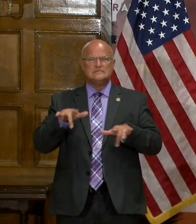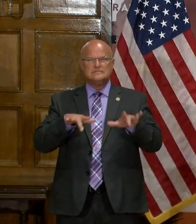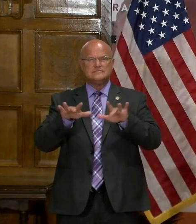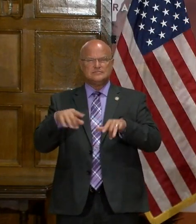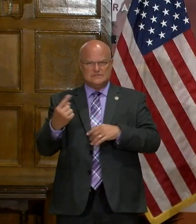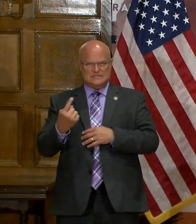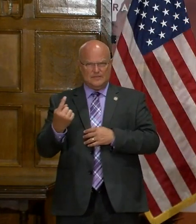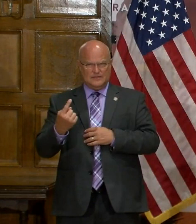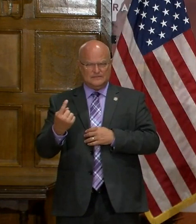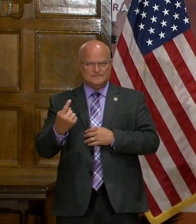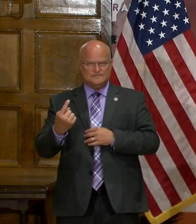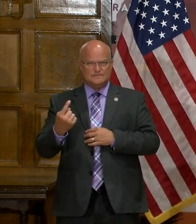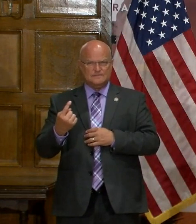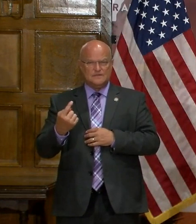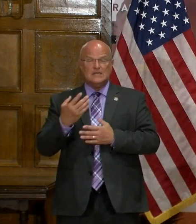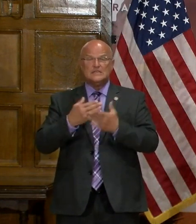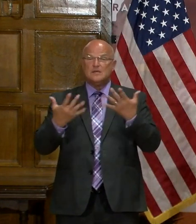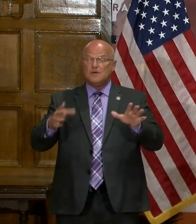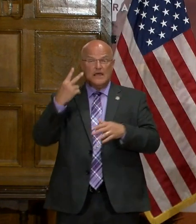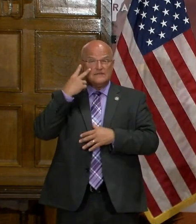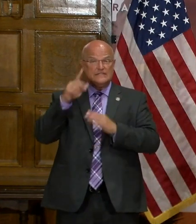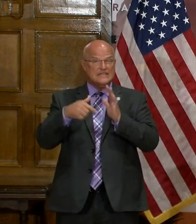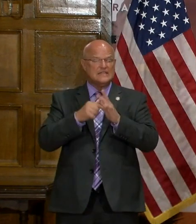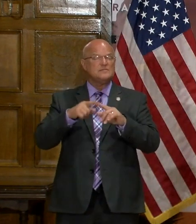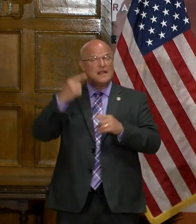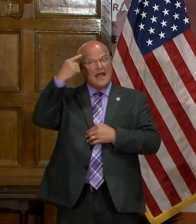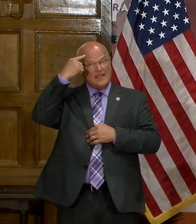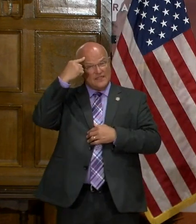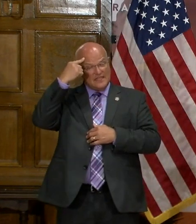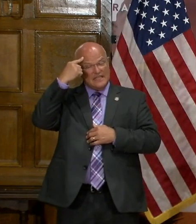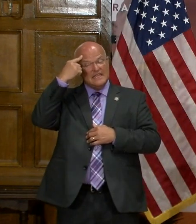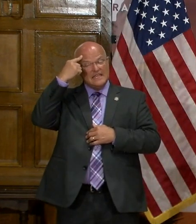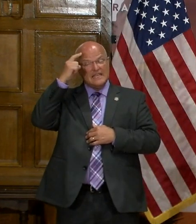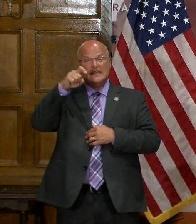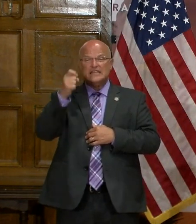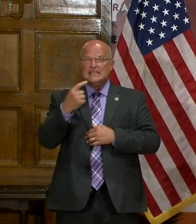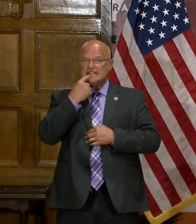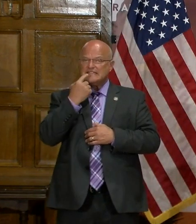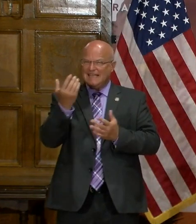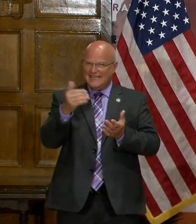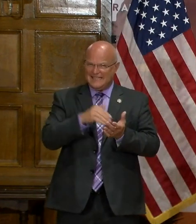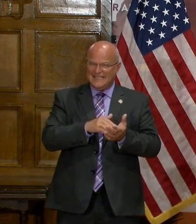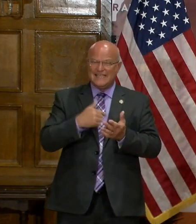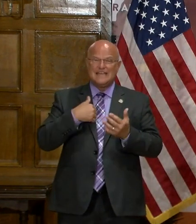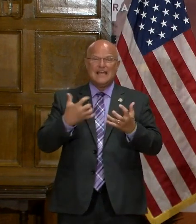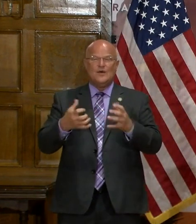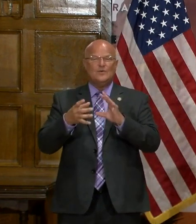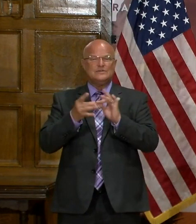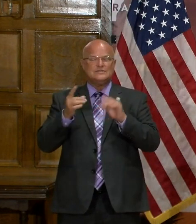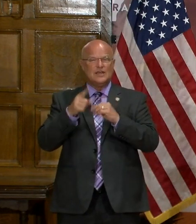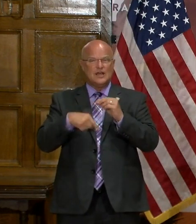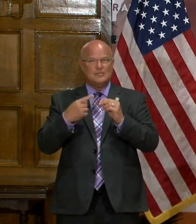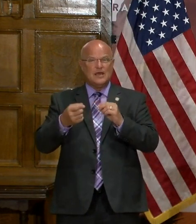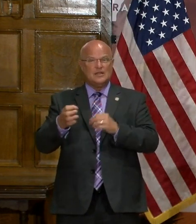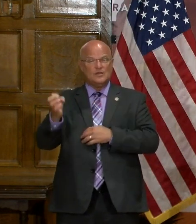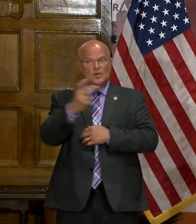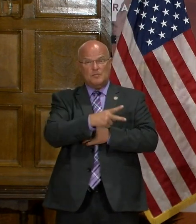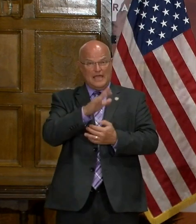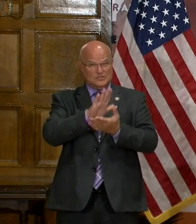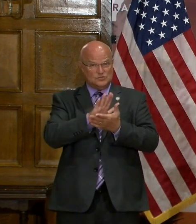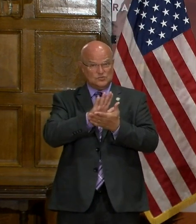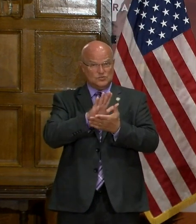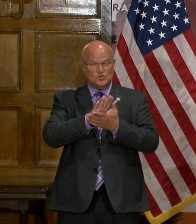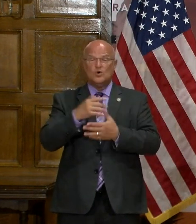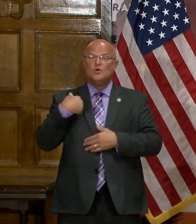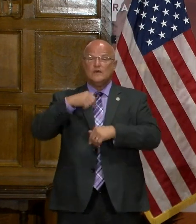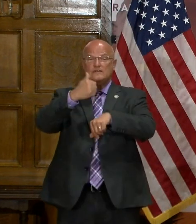just a second. Some of you might have seen this, but I think it bears repeating, and I wanted to talk about going back to